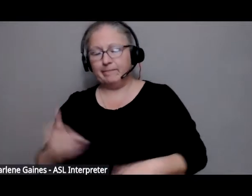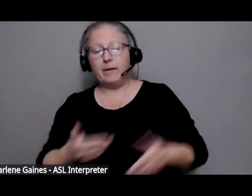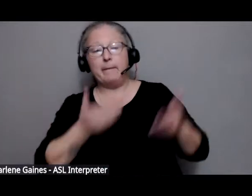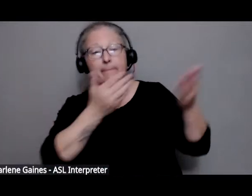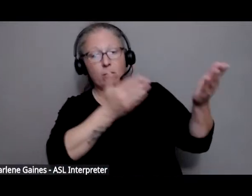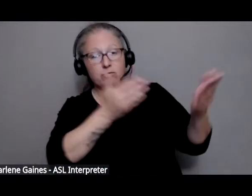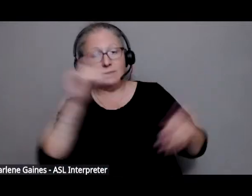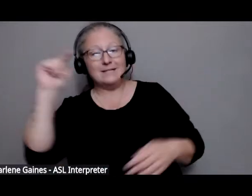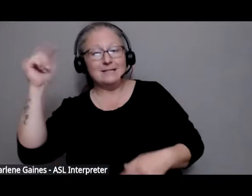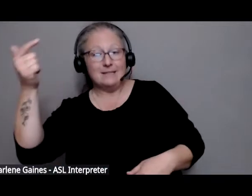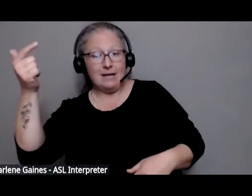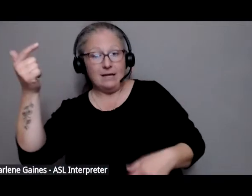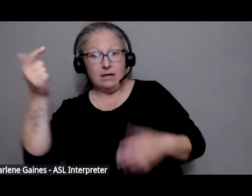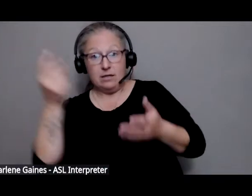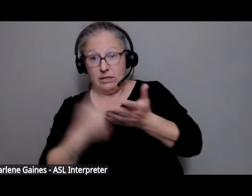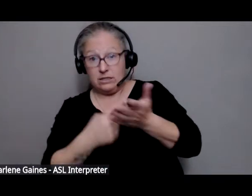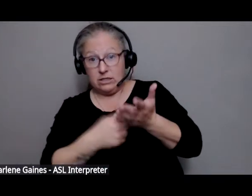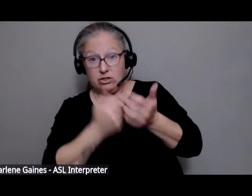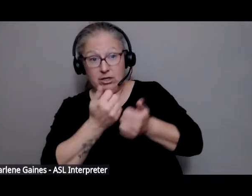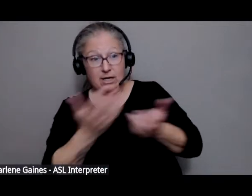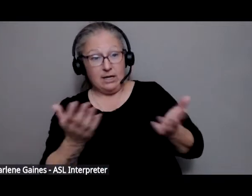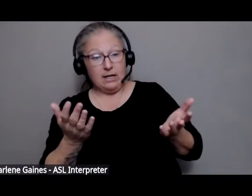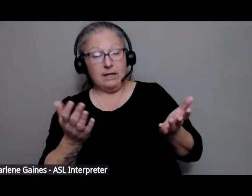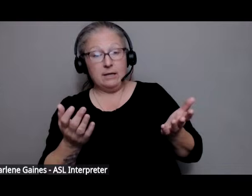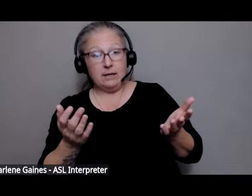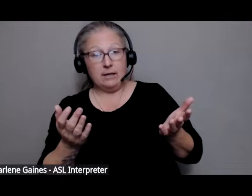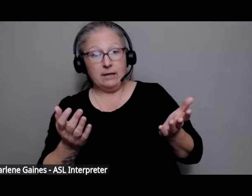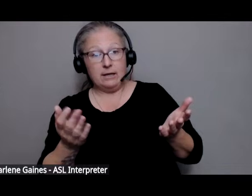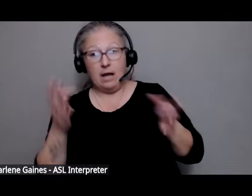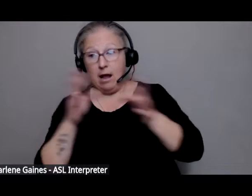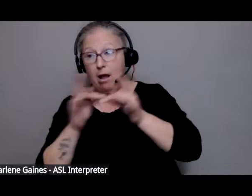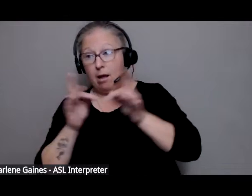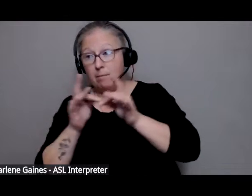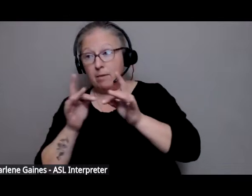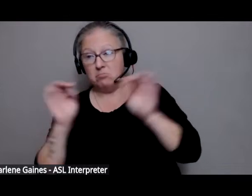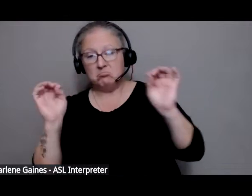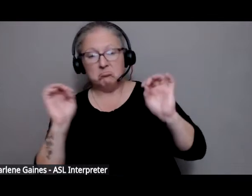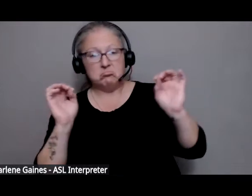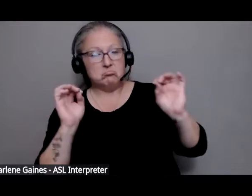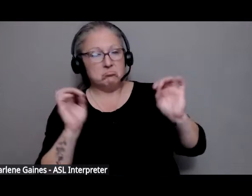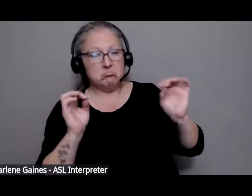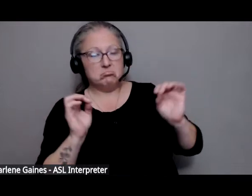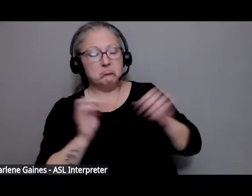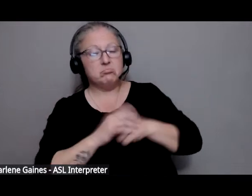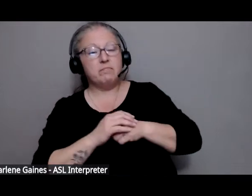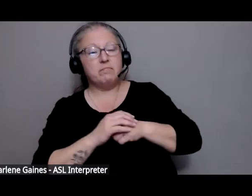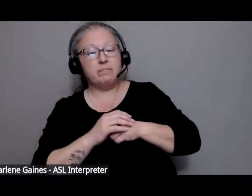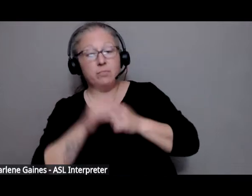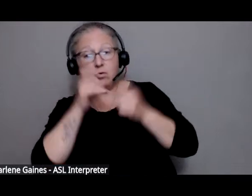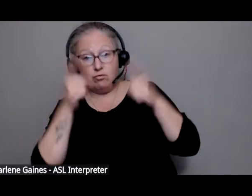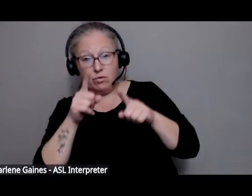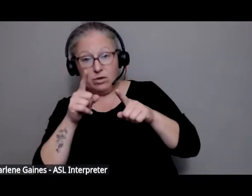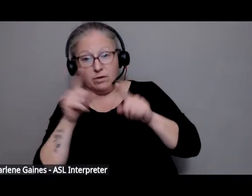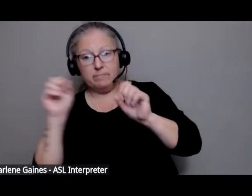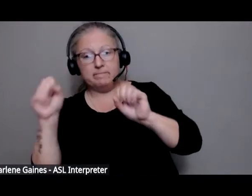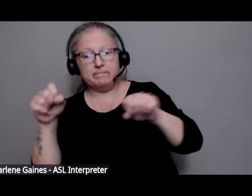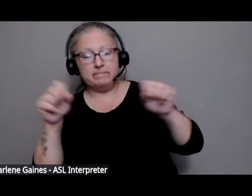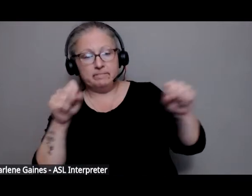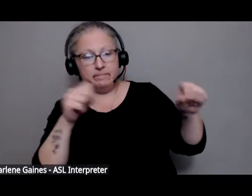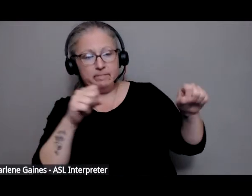and a second. Any discussion? Any comments? There are none? Okay, all in favor? Aye. Aye.